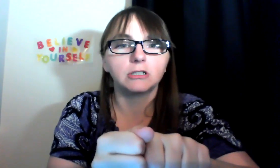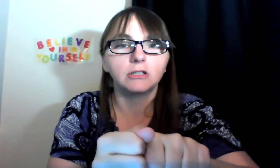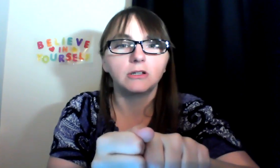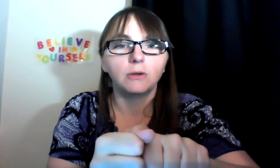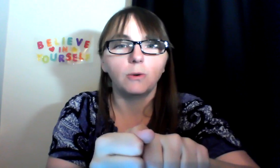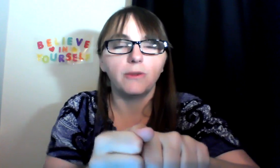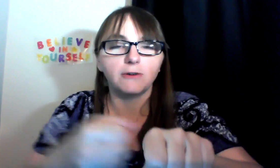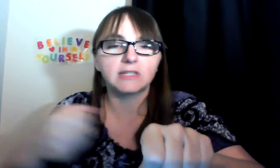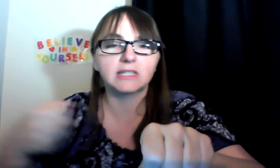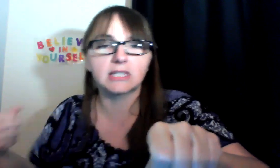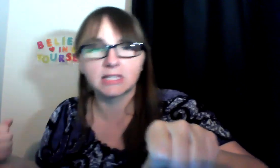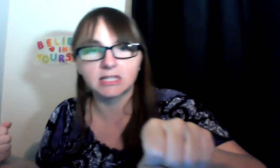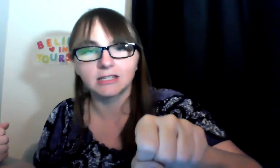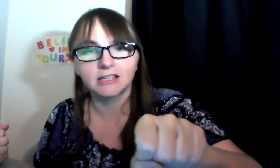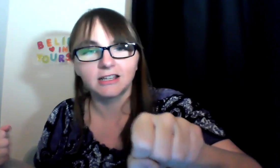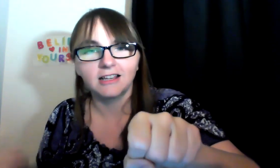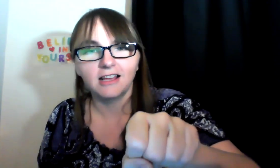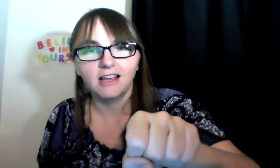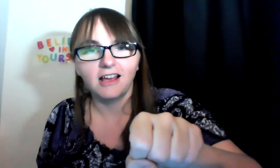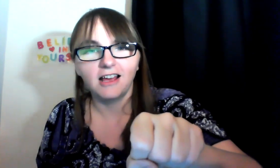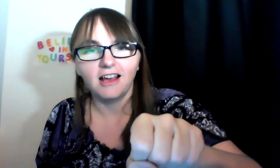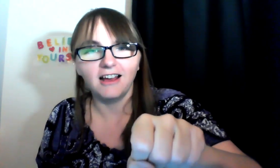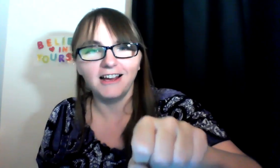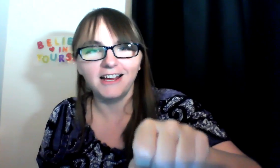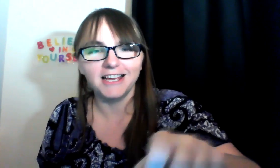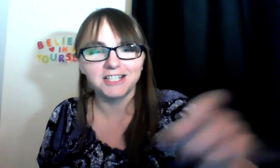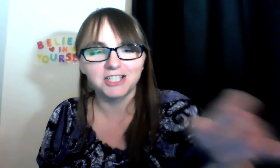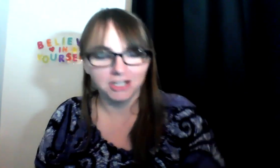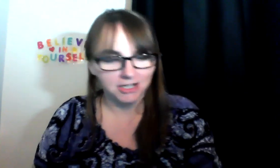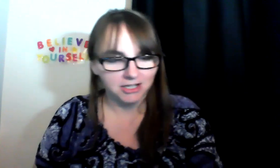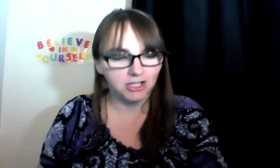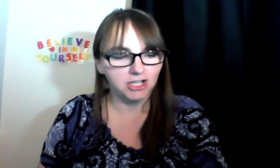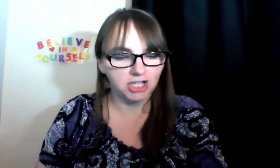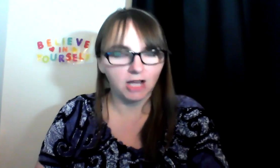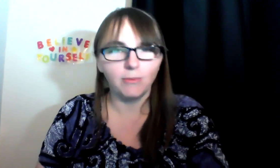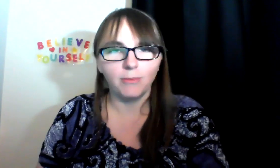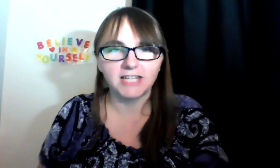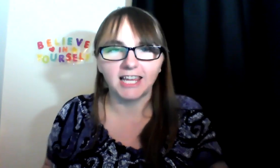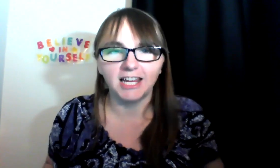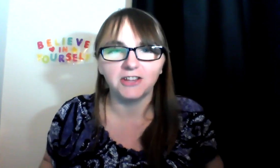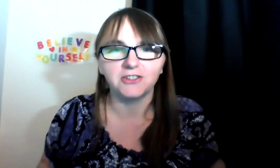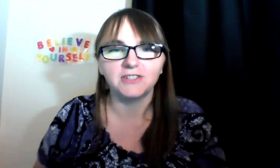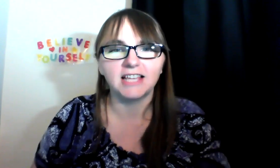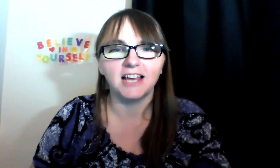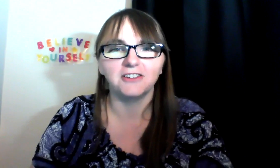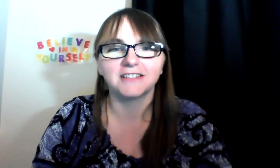Without such. Without such. Good job taking out those sounds. much.